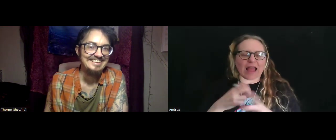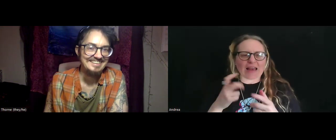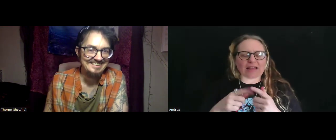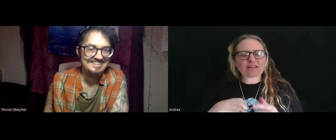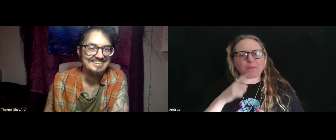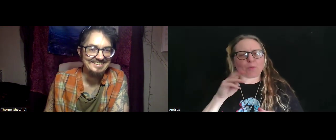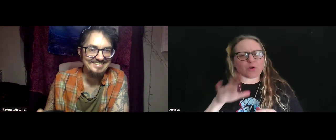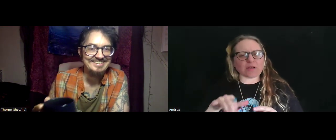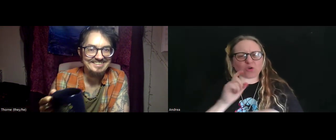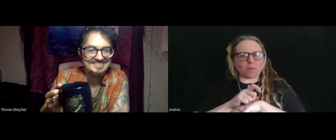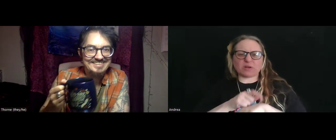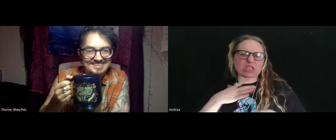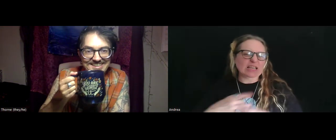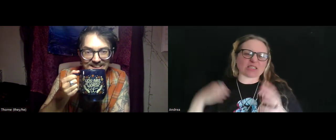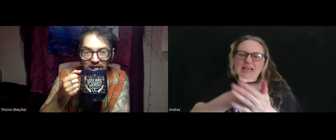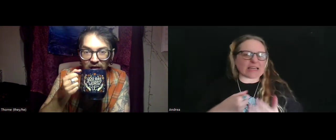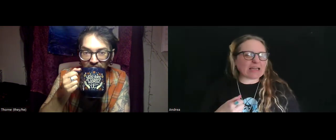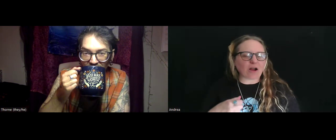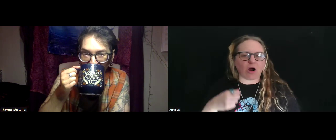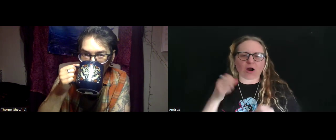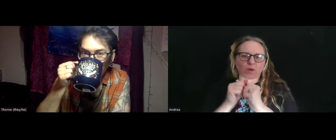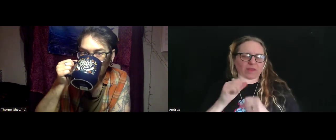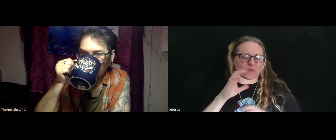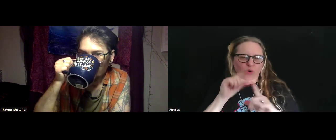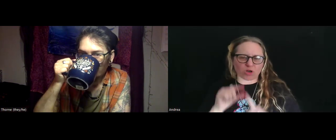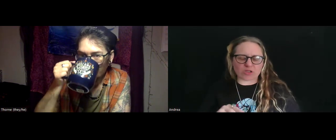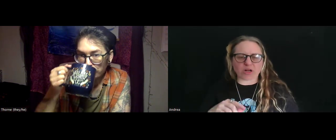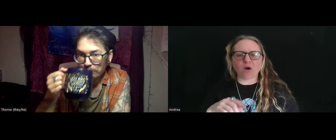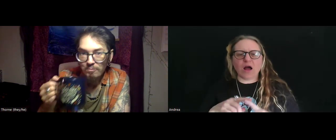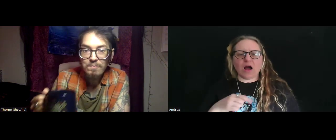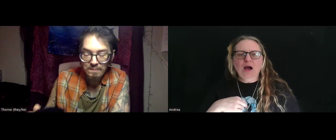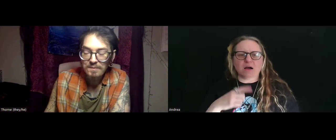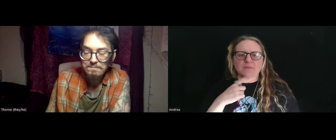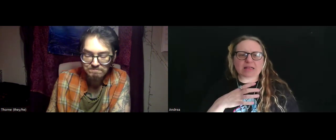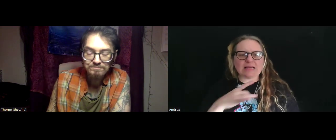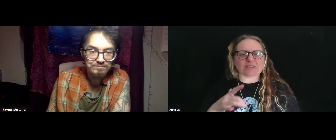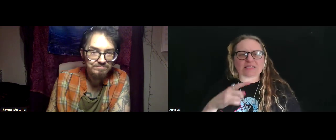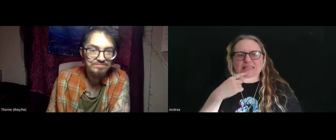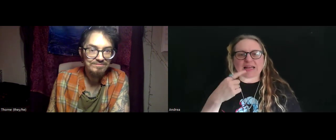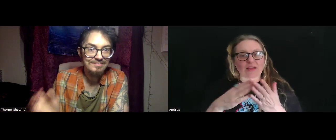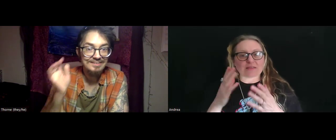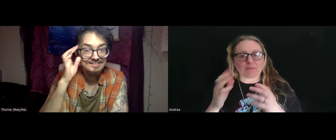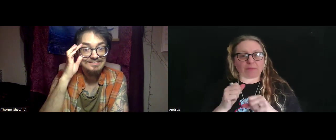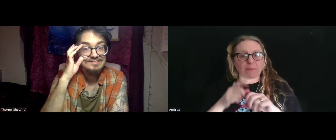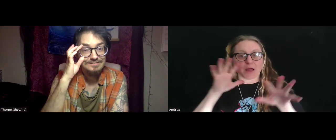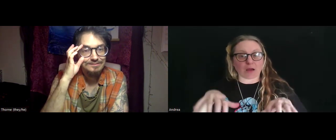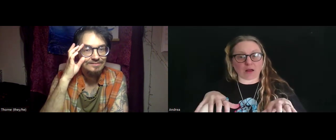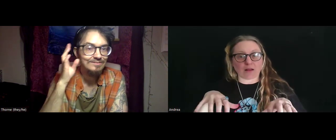and it's Mercury and Scorpio just likes to like hit hard with its words. It likes to say things that make people like, oh, like